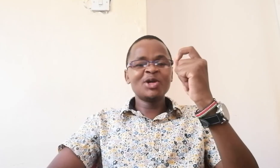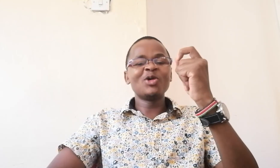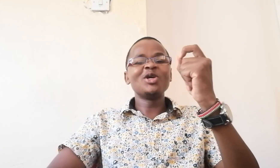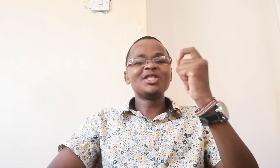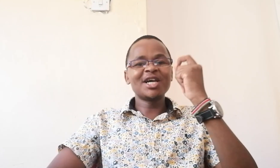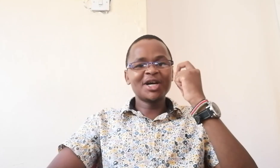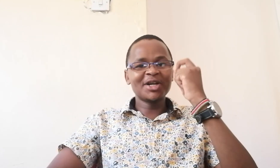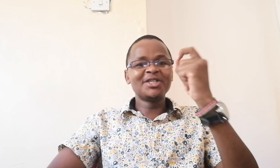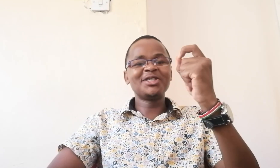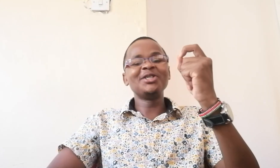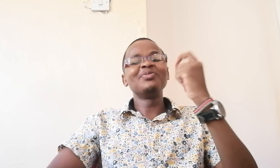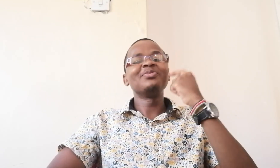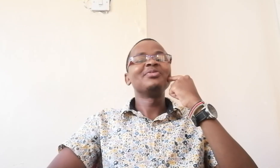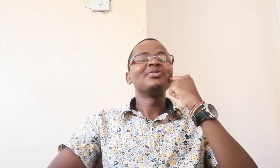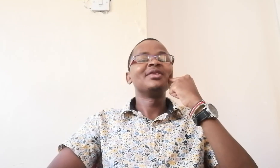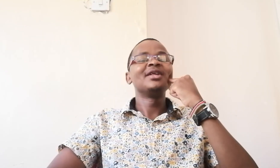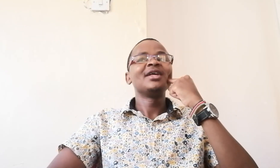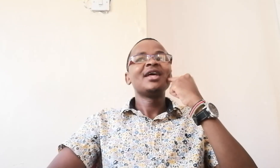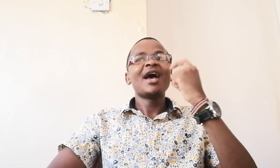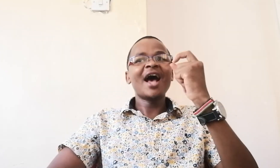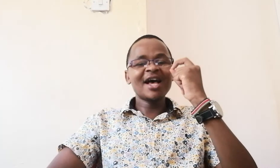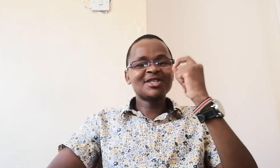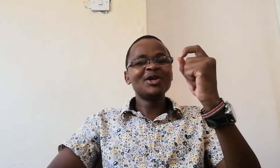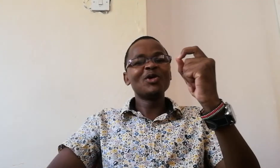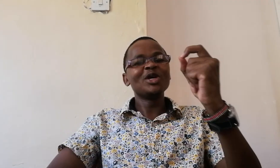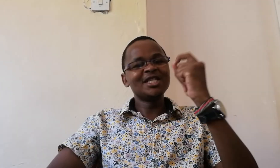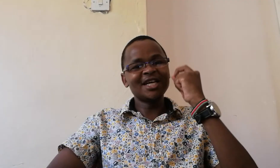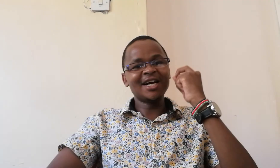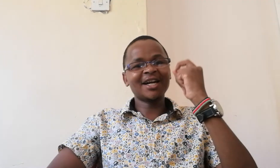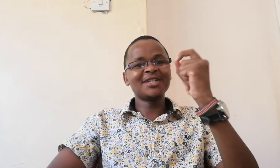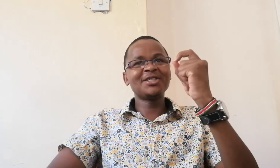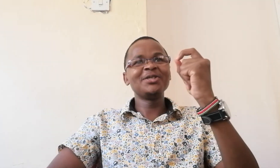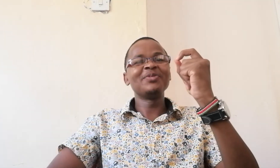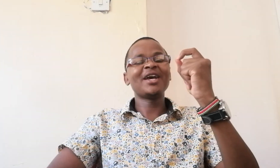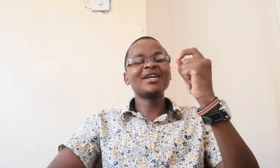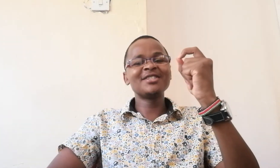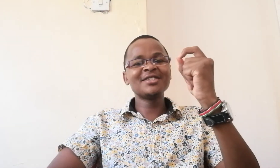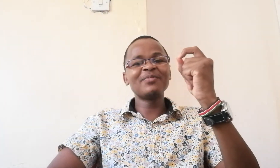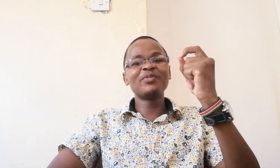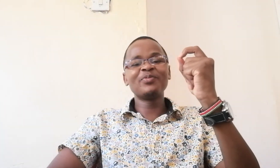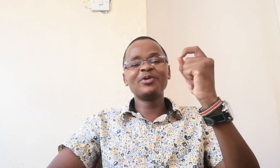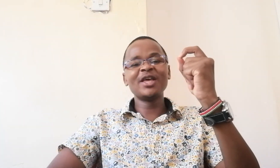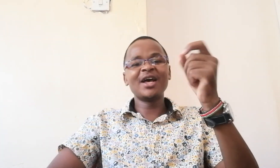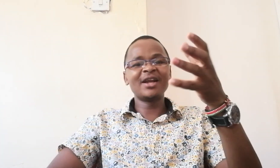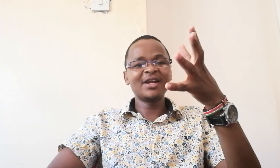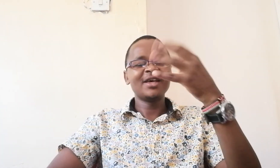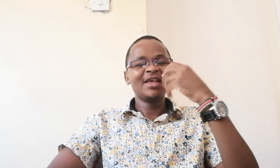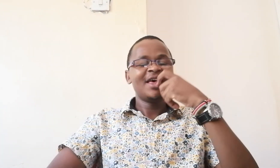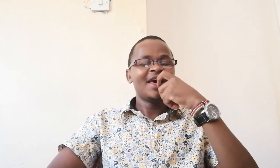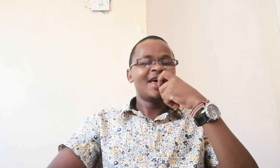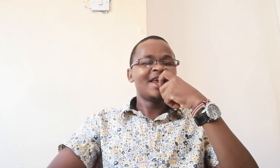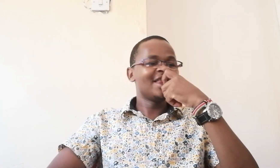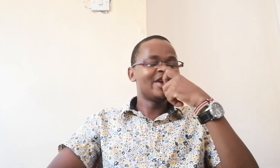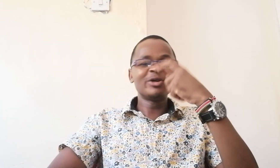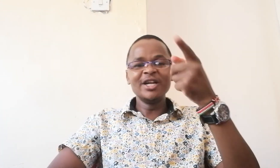Arsenal is a great team. Arsenal is a great team. I can see some people, they are like they